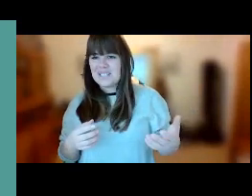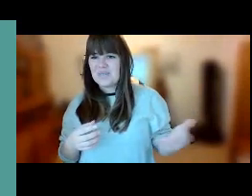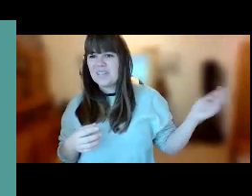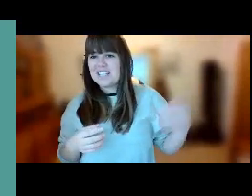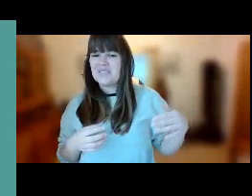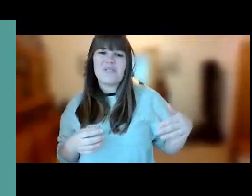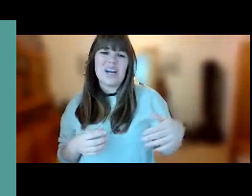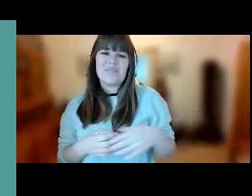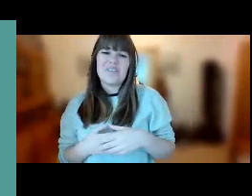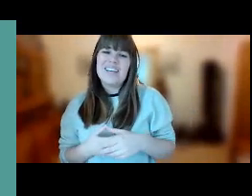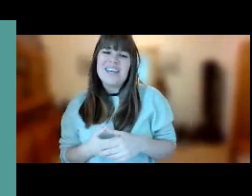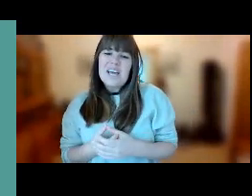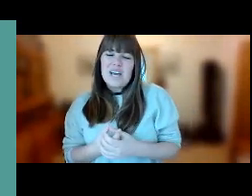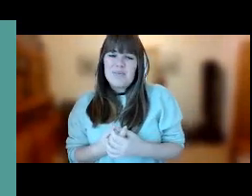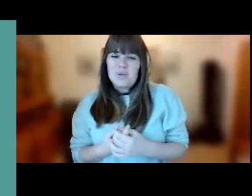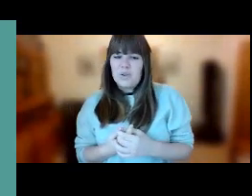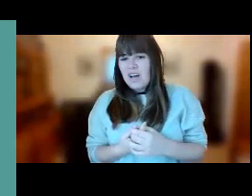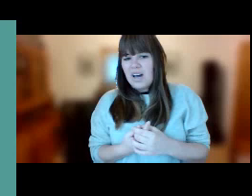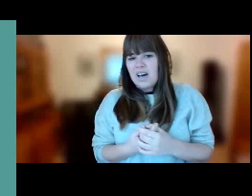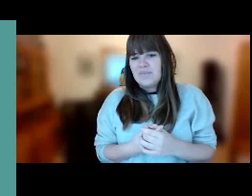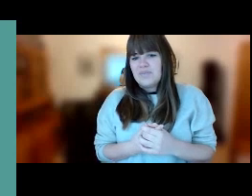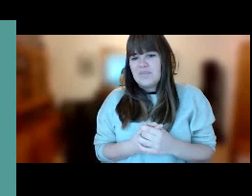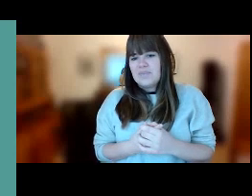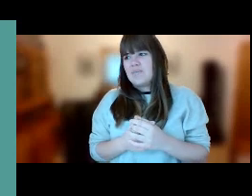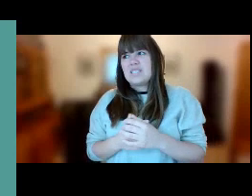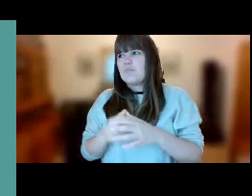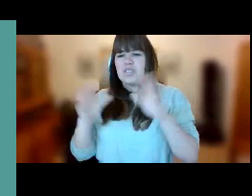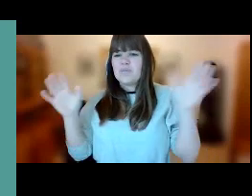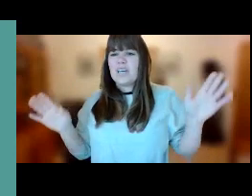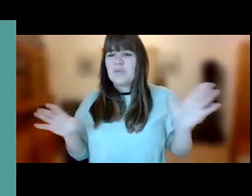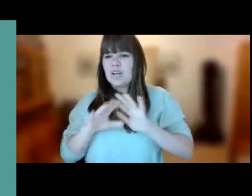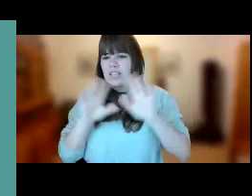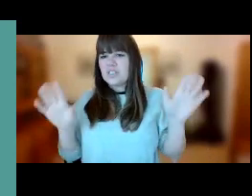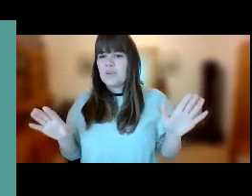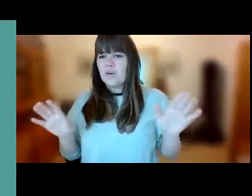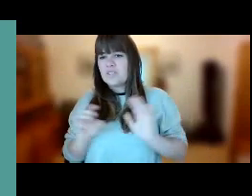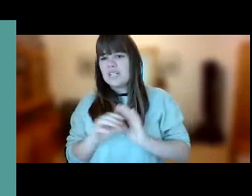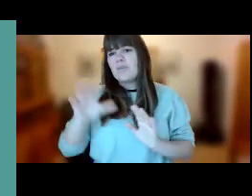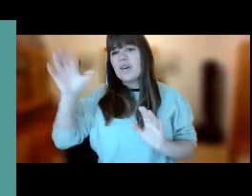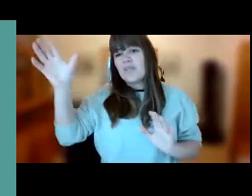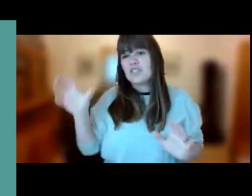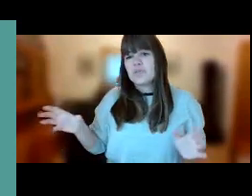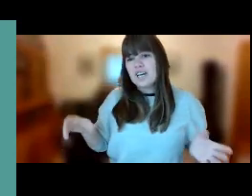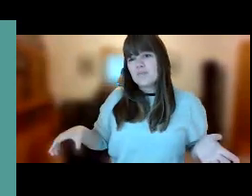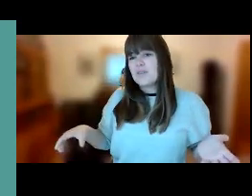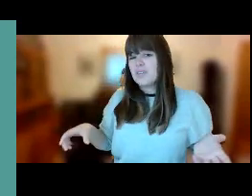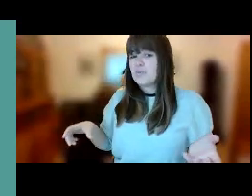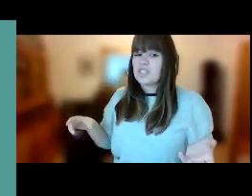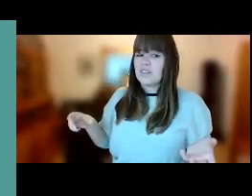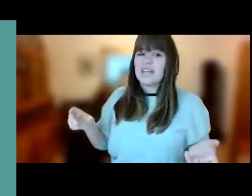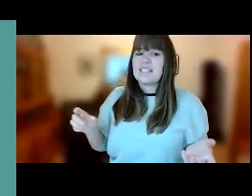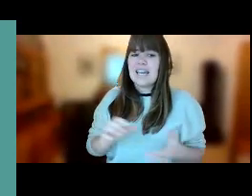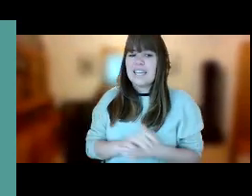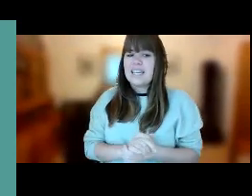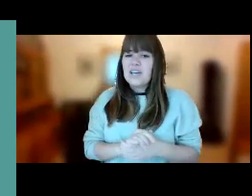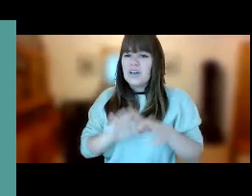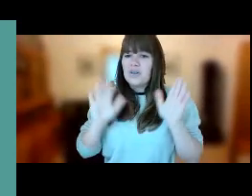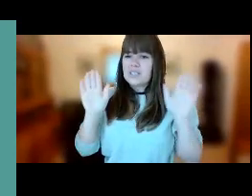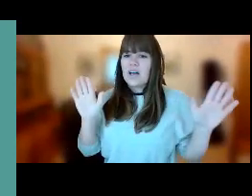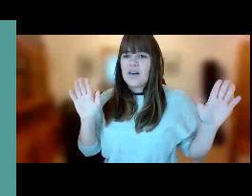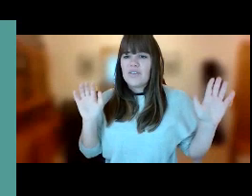face is going to be when they do arrive, or at our reception maybe or entrance, we'll often have a bit of a visual timetable of what's on that